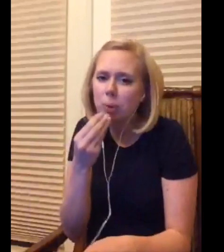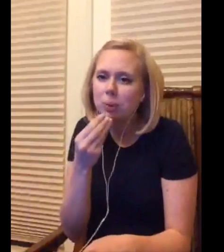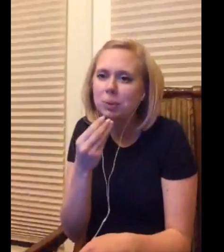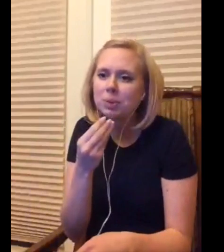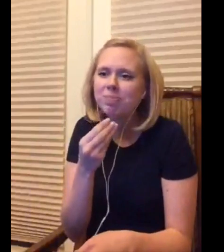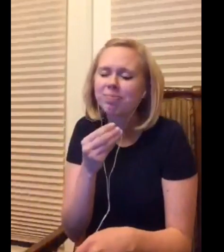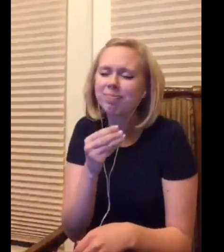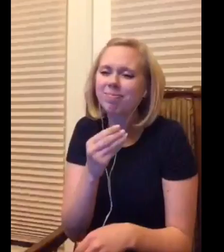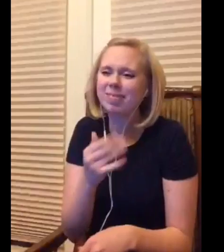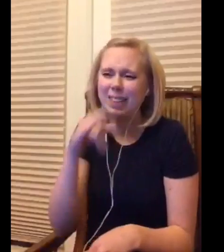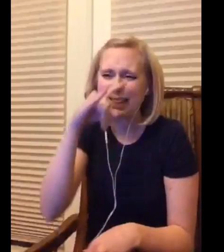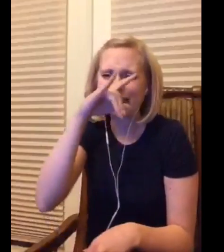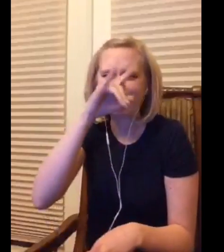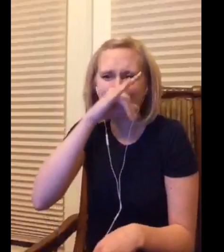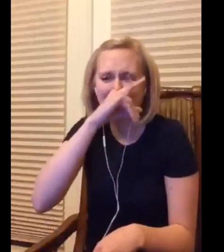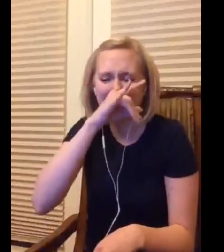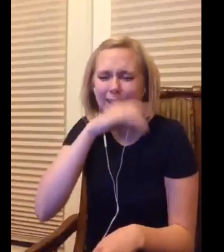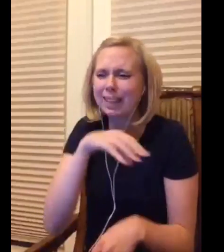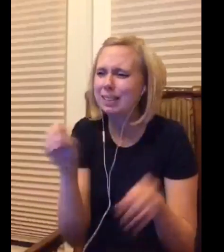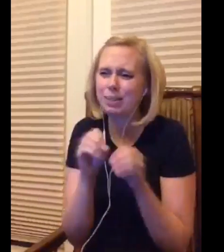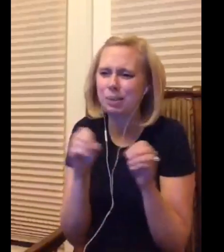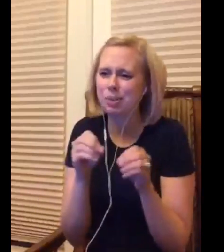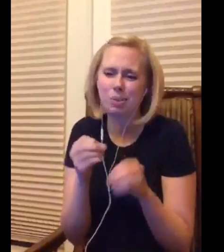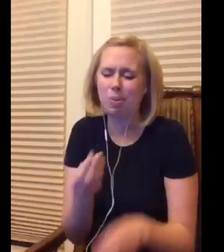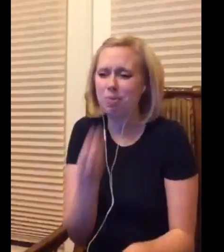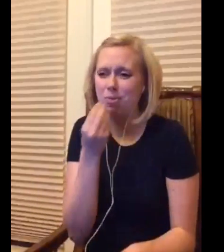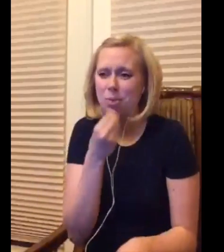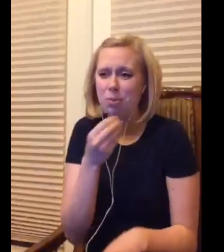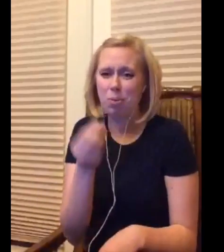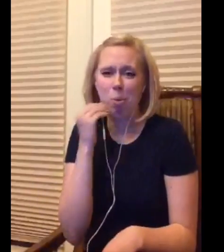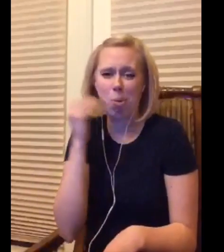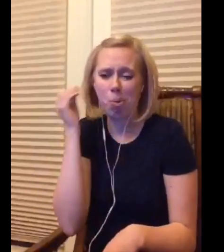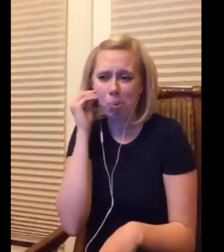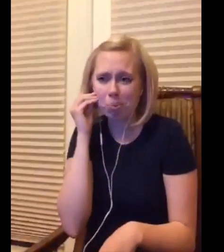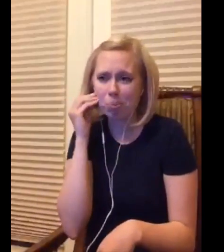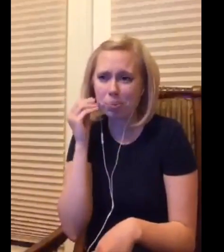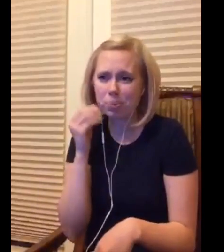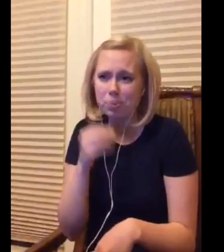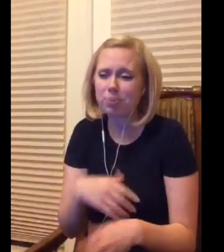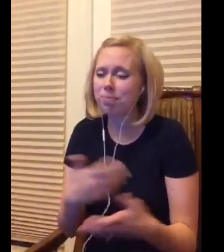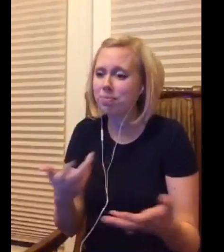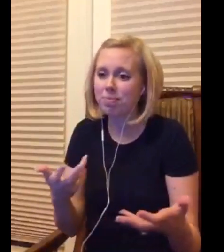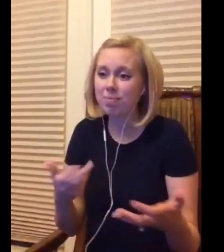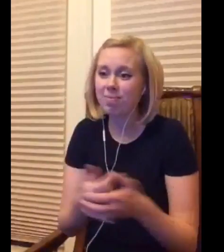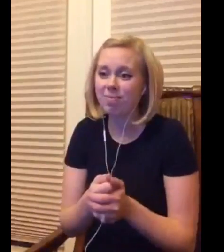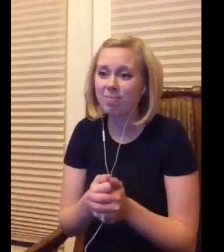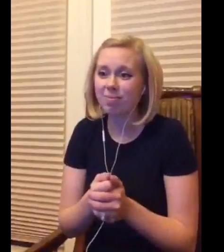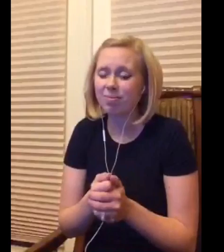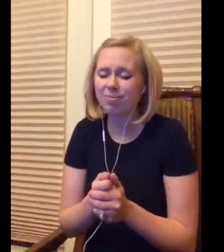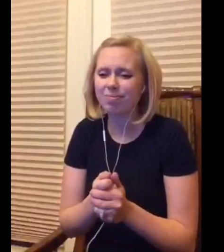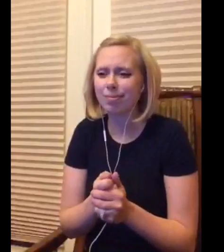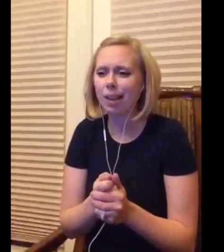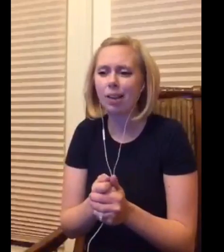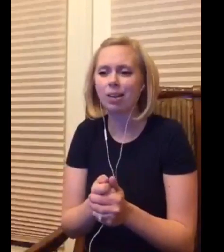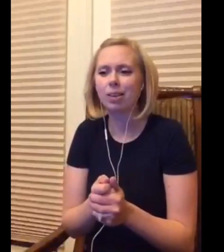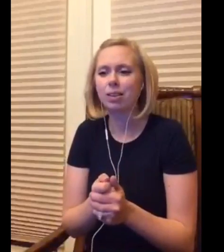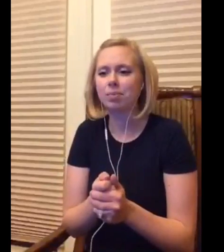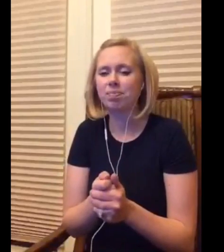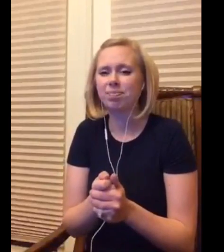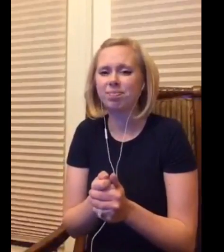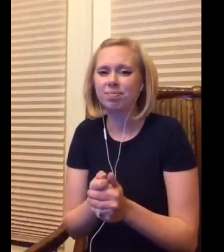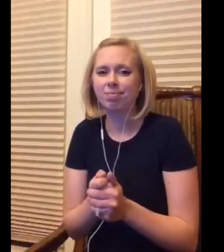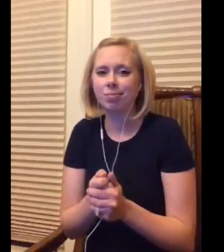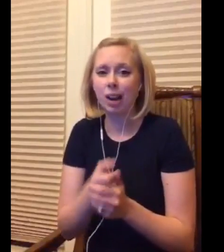And kids can be cruel. And so she kept those things in her desk, and years later, after she